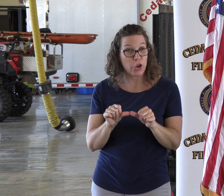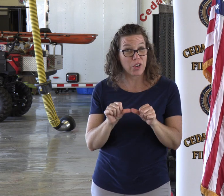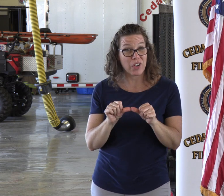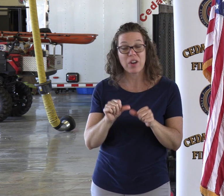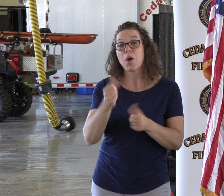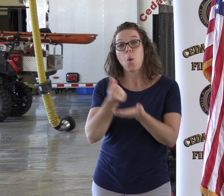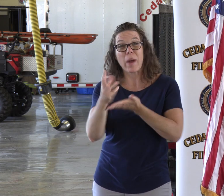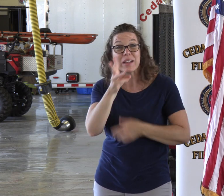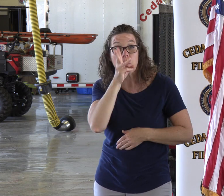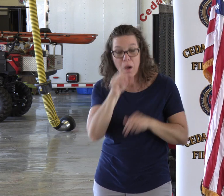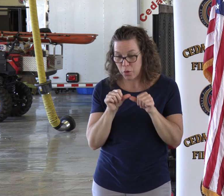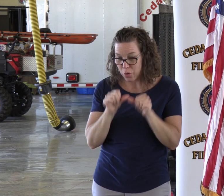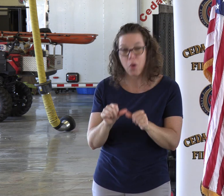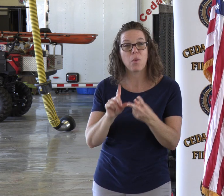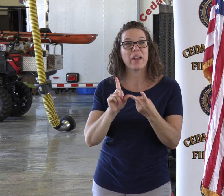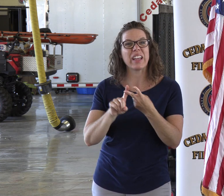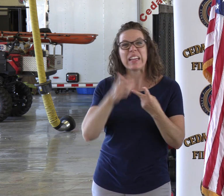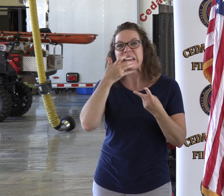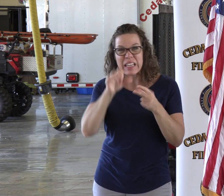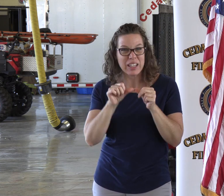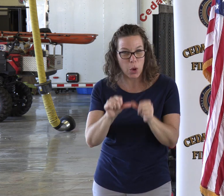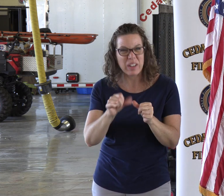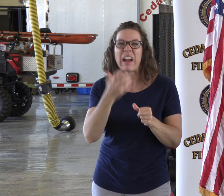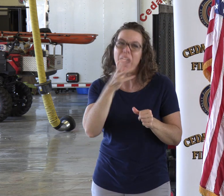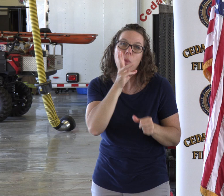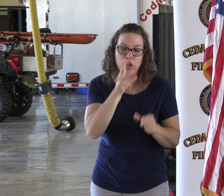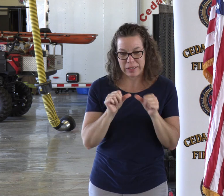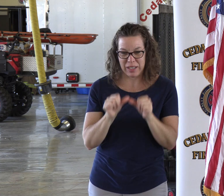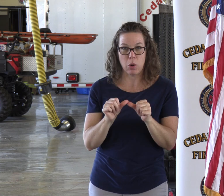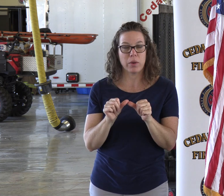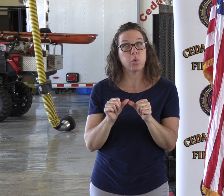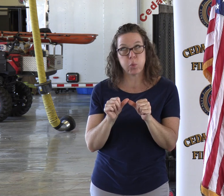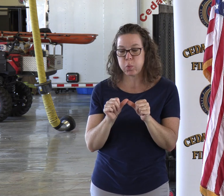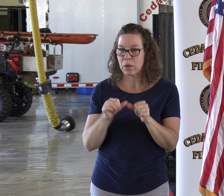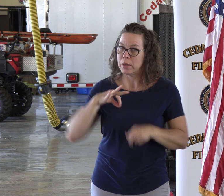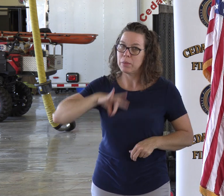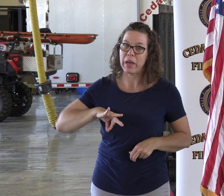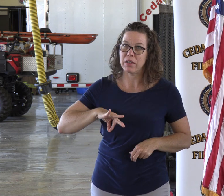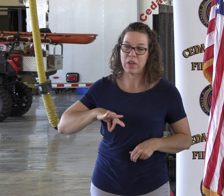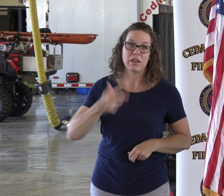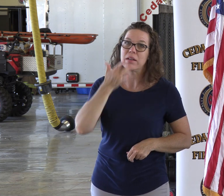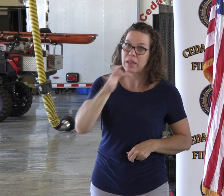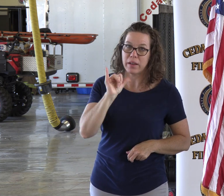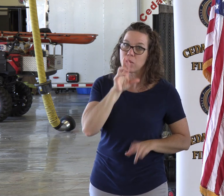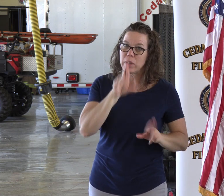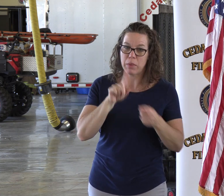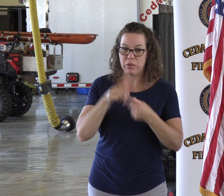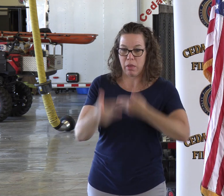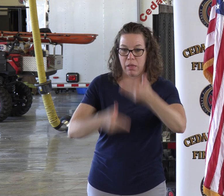and wastewater going, and that was a tremendous asset as we responded to